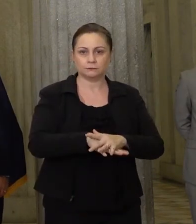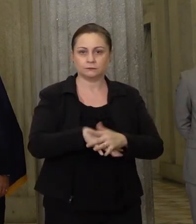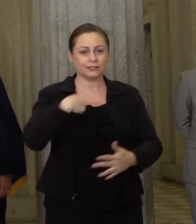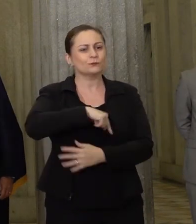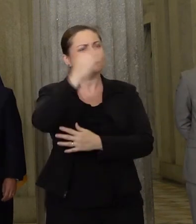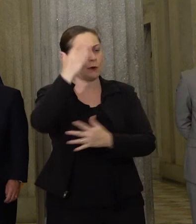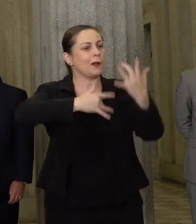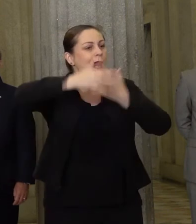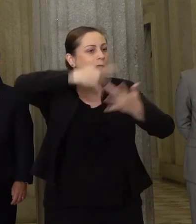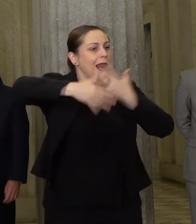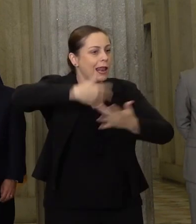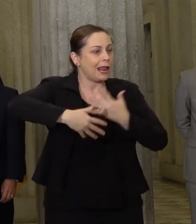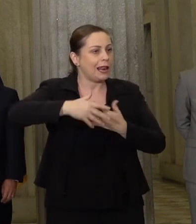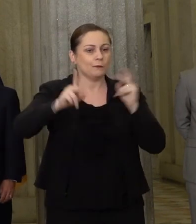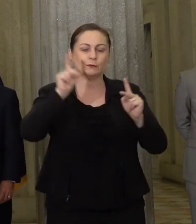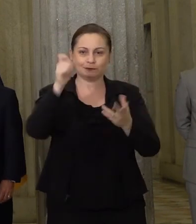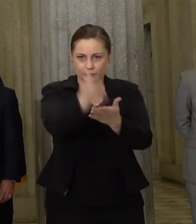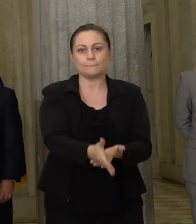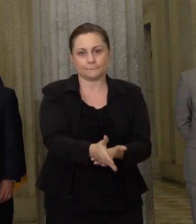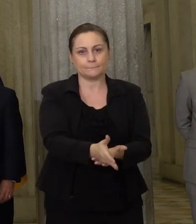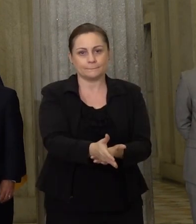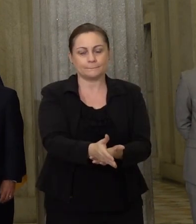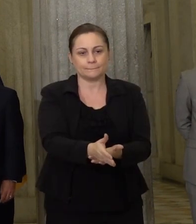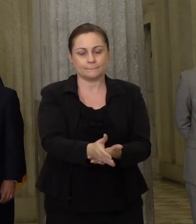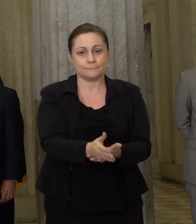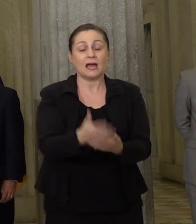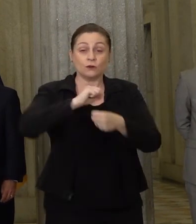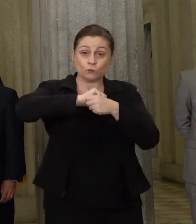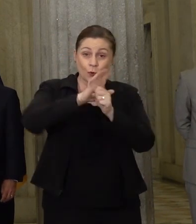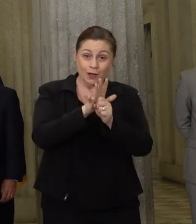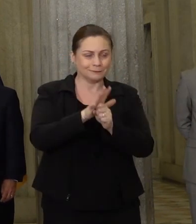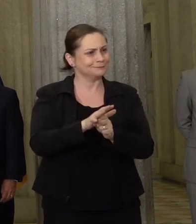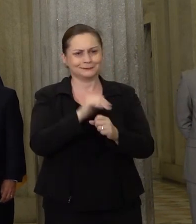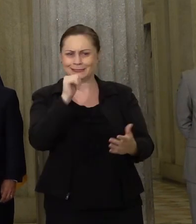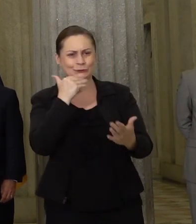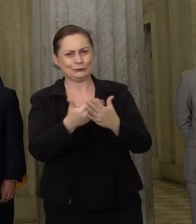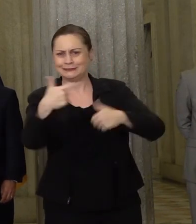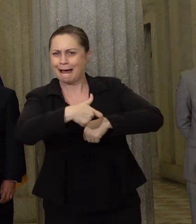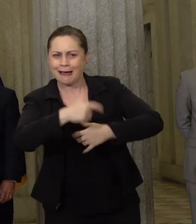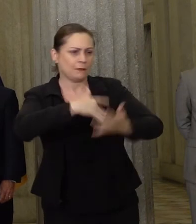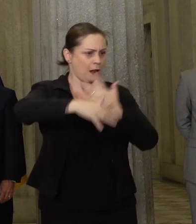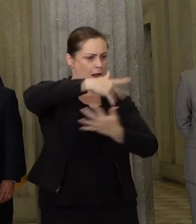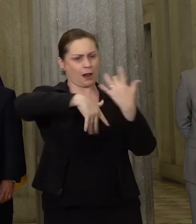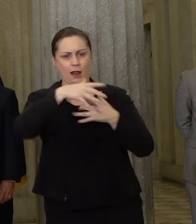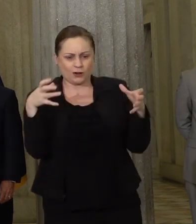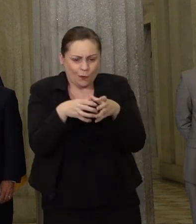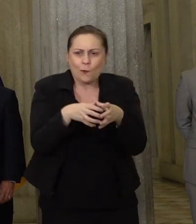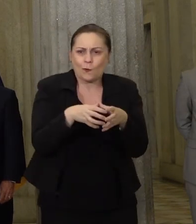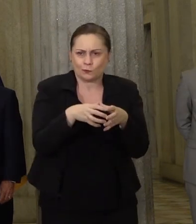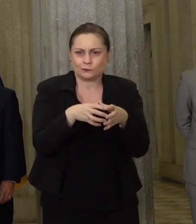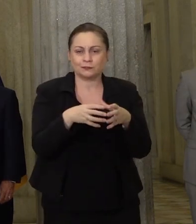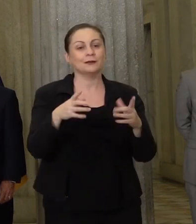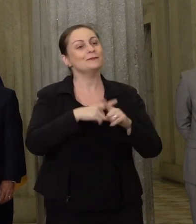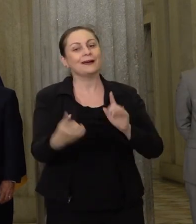on. And this is just with this virus around, this is not the time up to do that. But again, to issue a